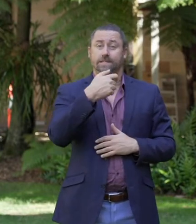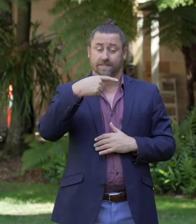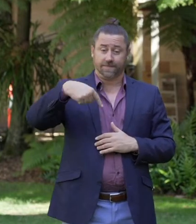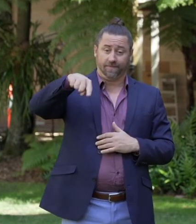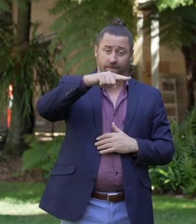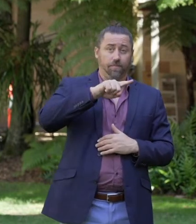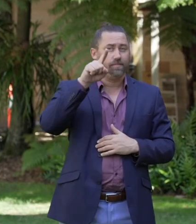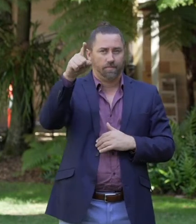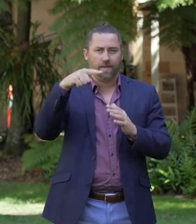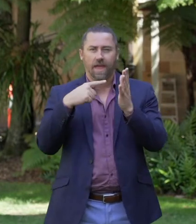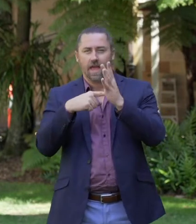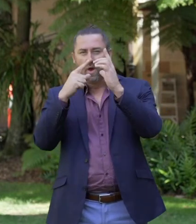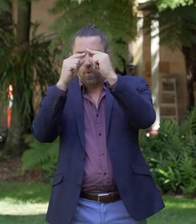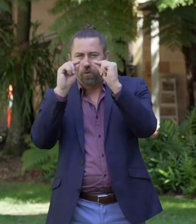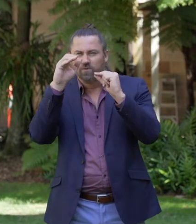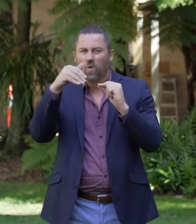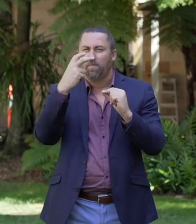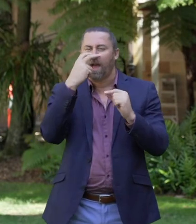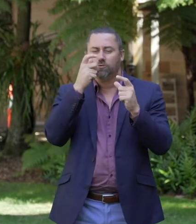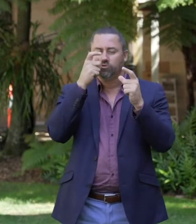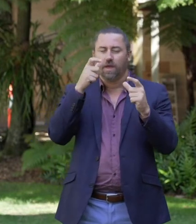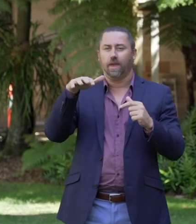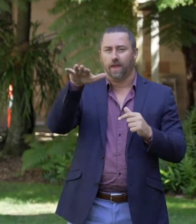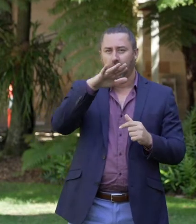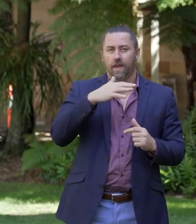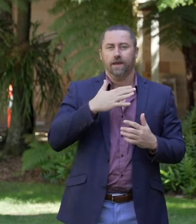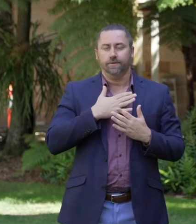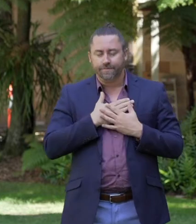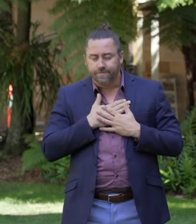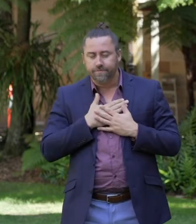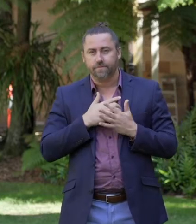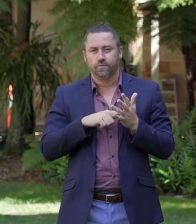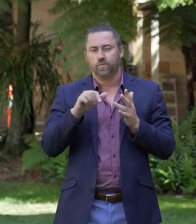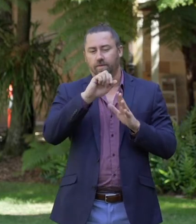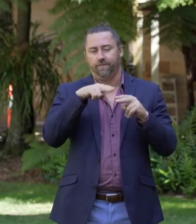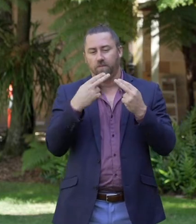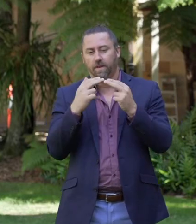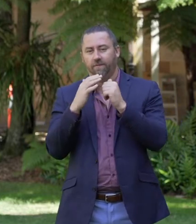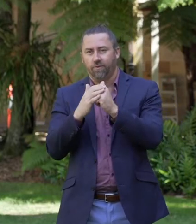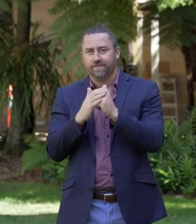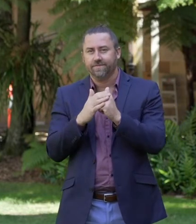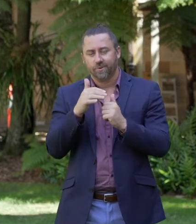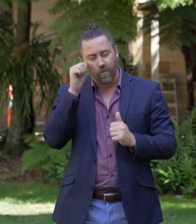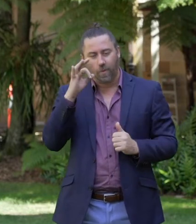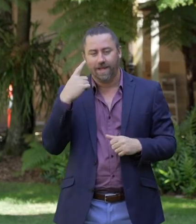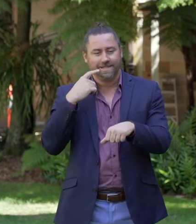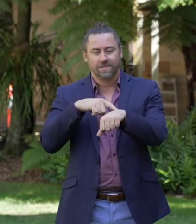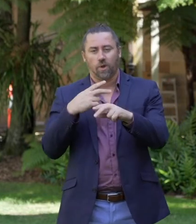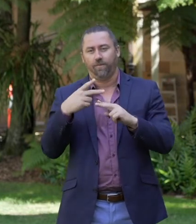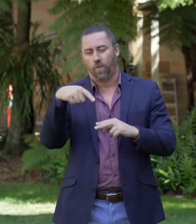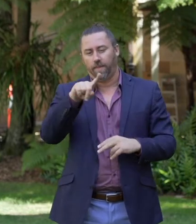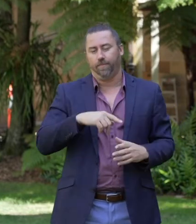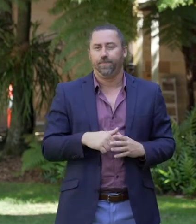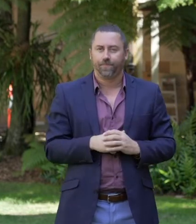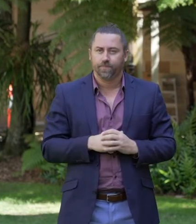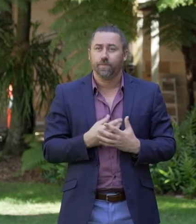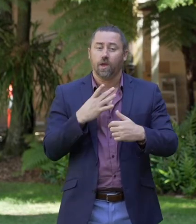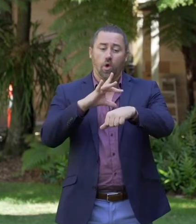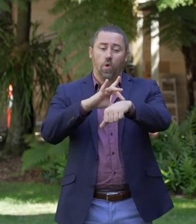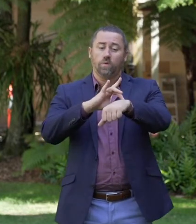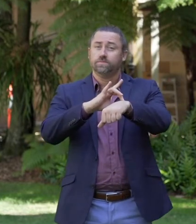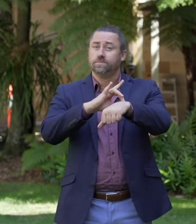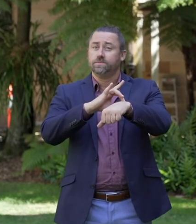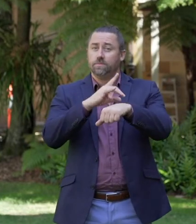residential aged care facilities. Again, our thoughts are very much with their family and friends. In terms of